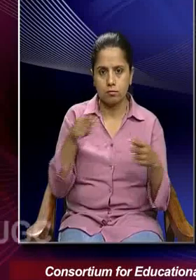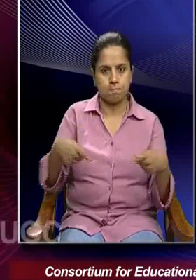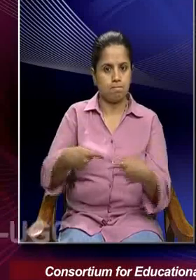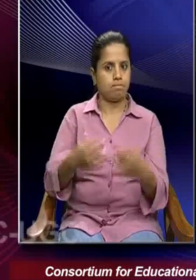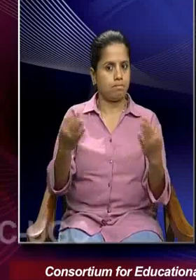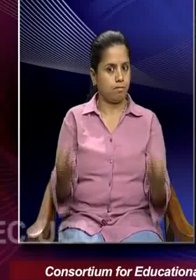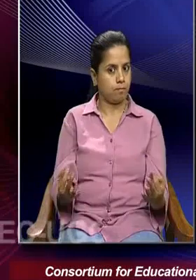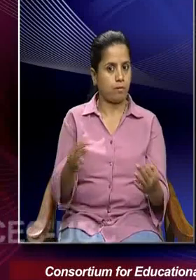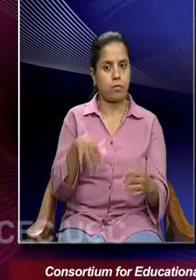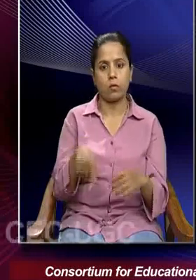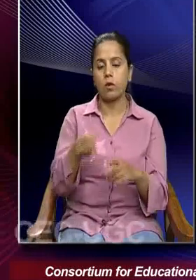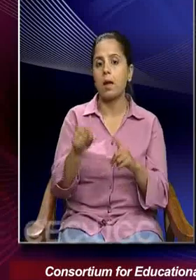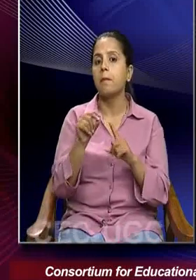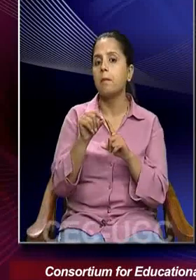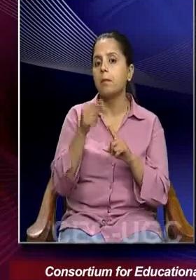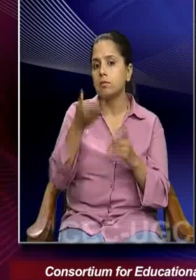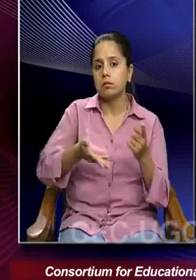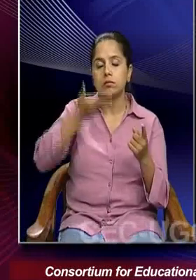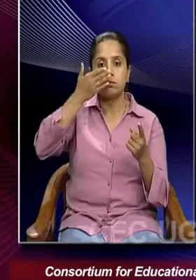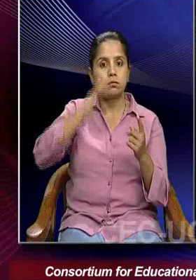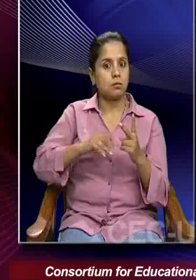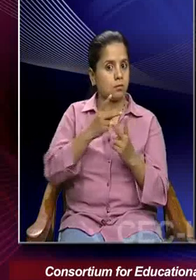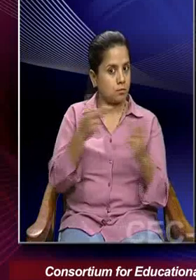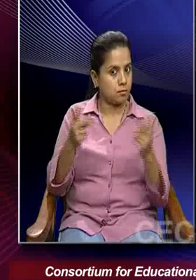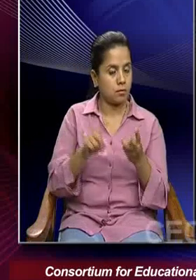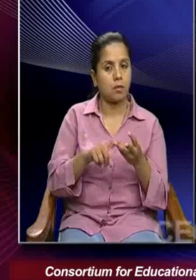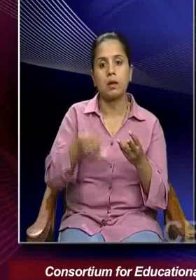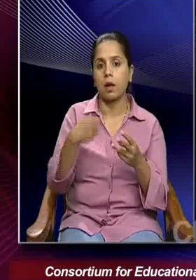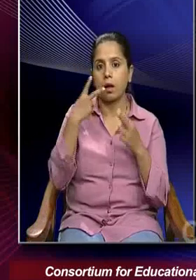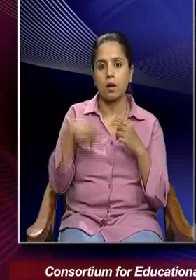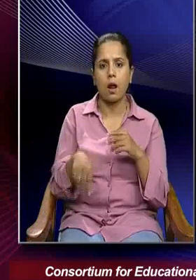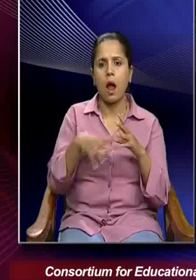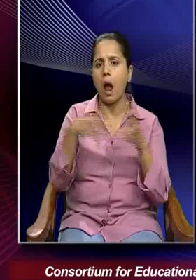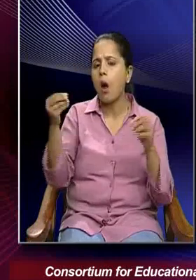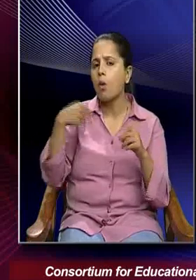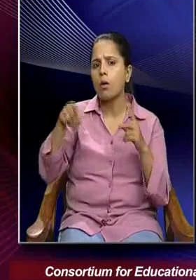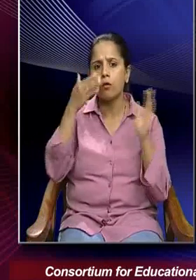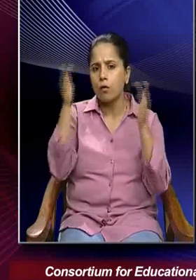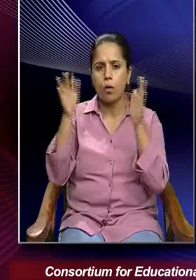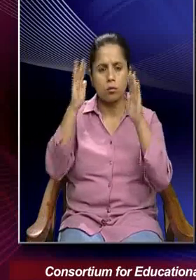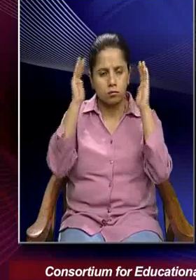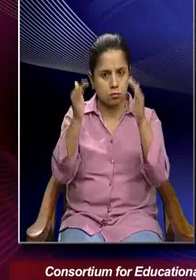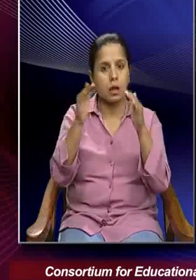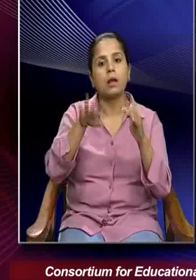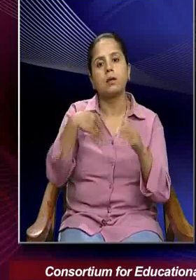pranayam, your pratyahar. Only then you can move towards dharana.